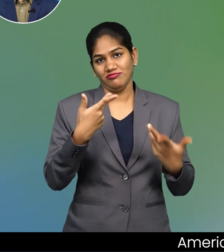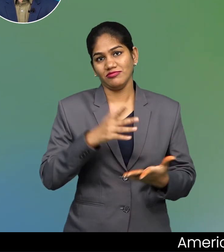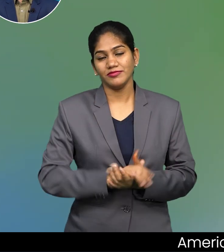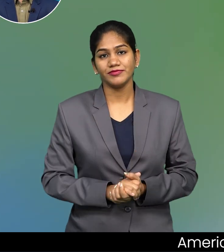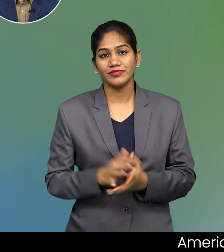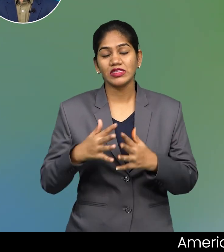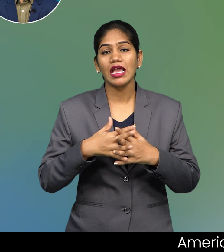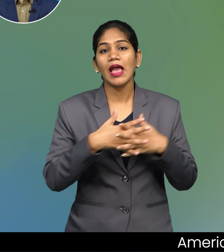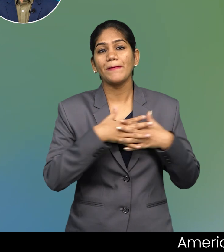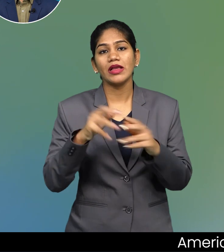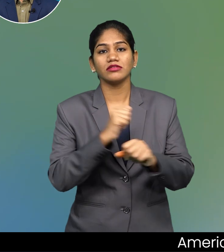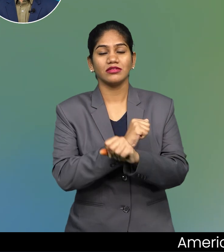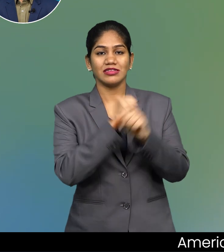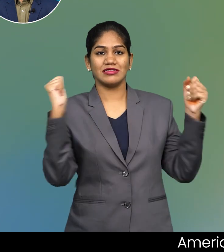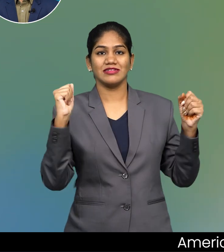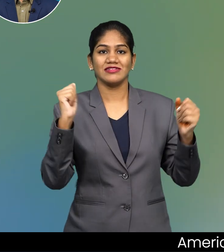American independence